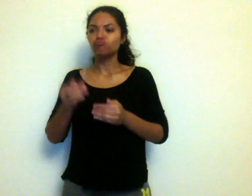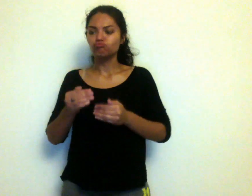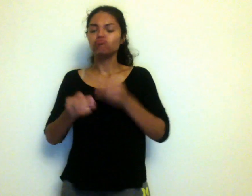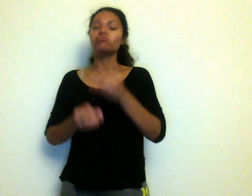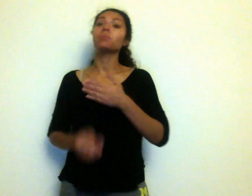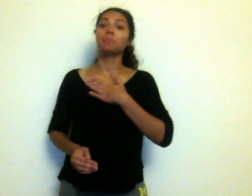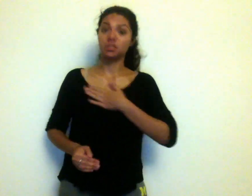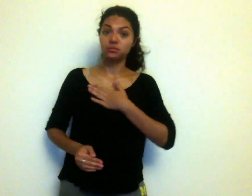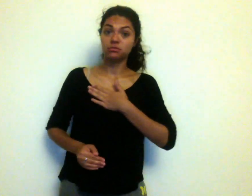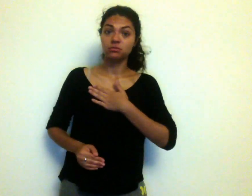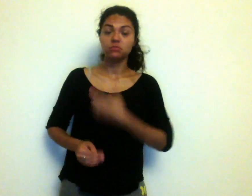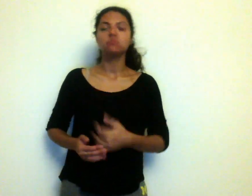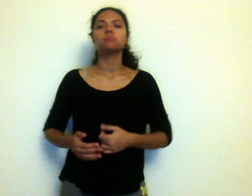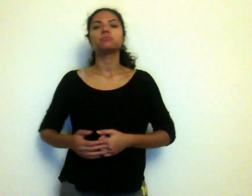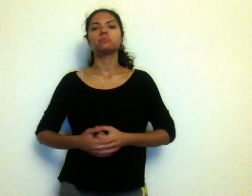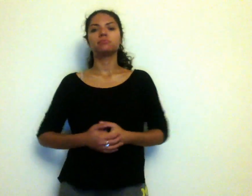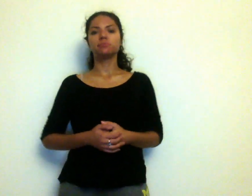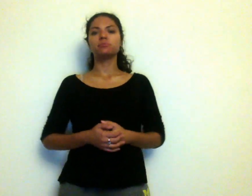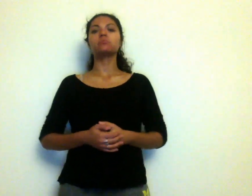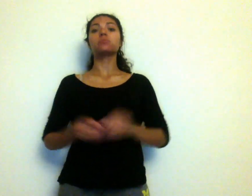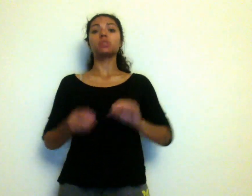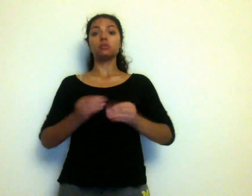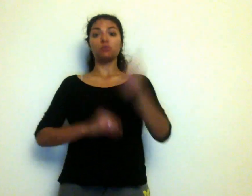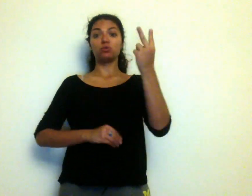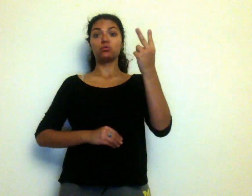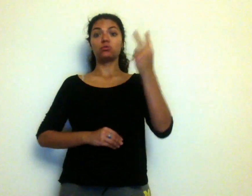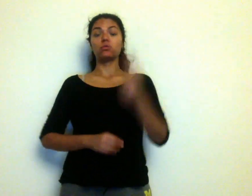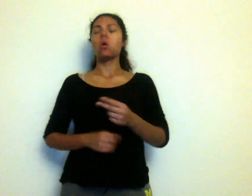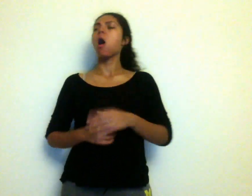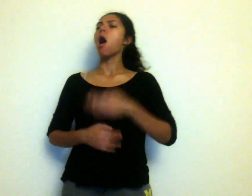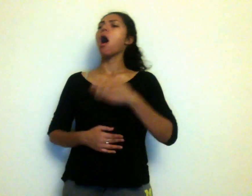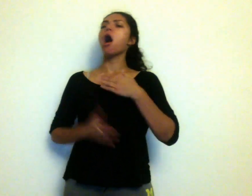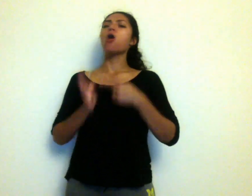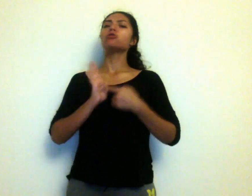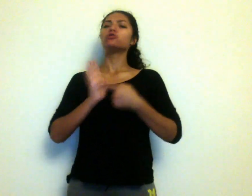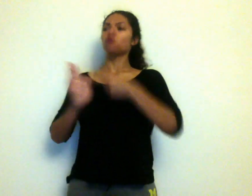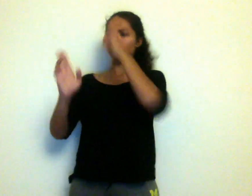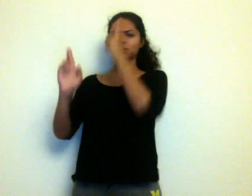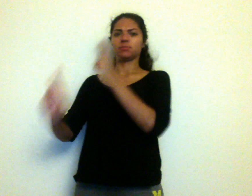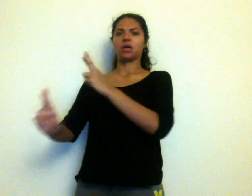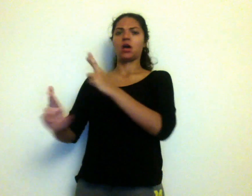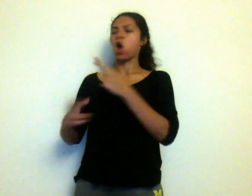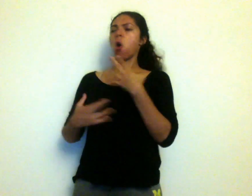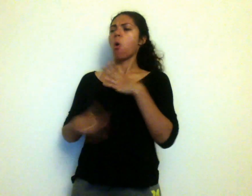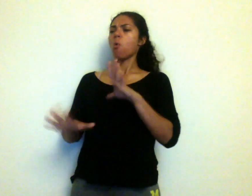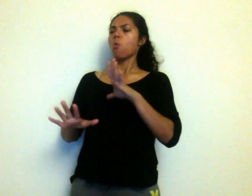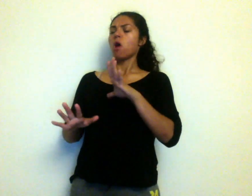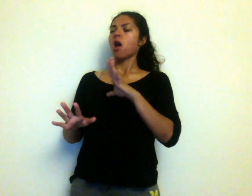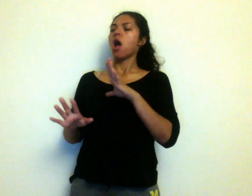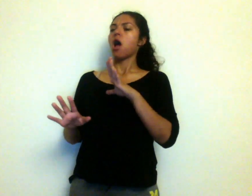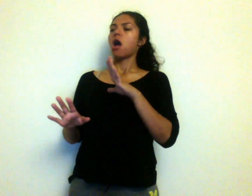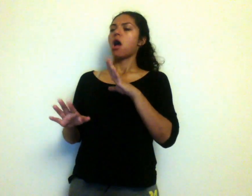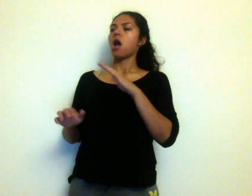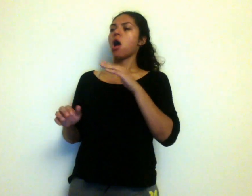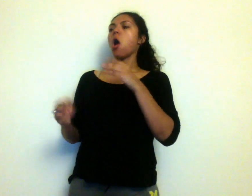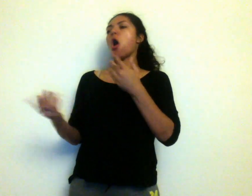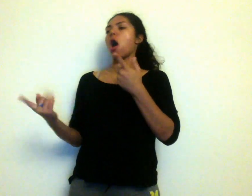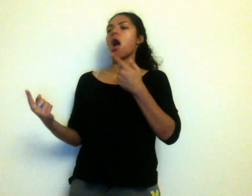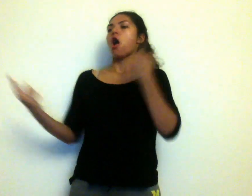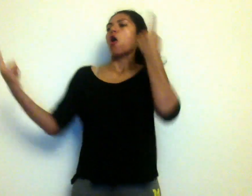respect for what he or she believes without compromise. One of the missionary candidates who applied in